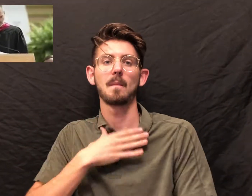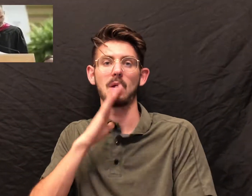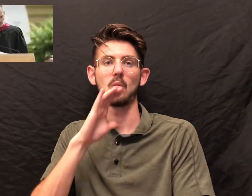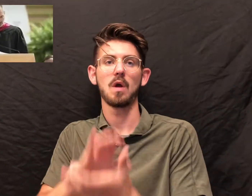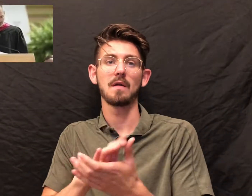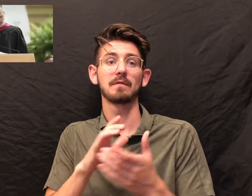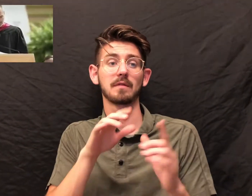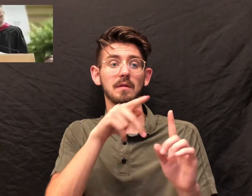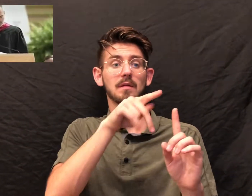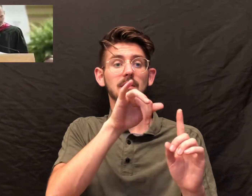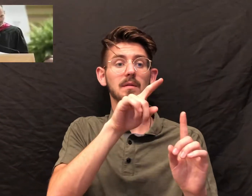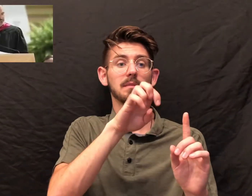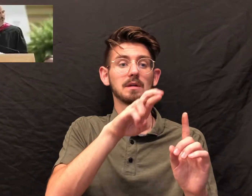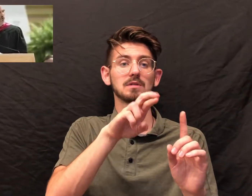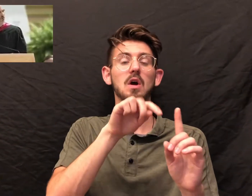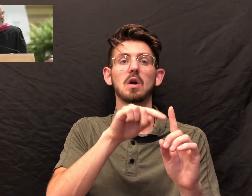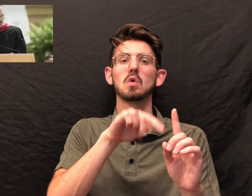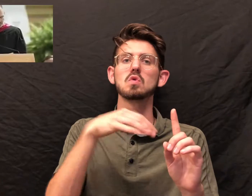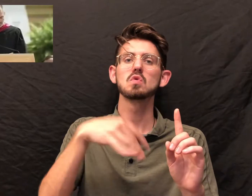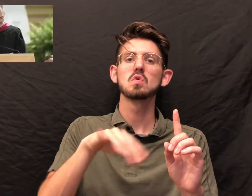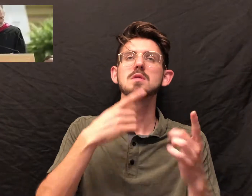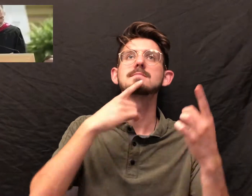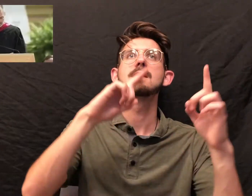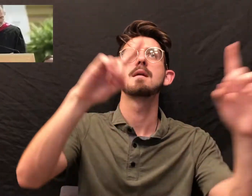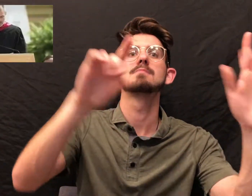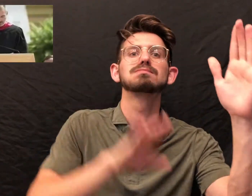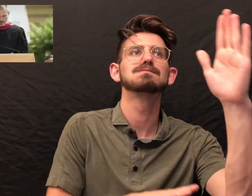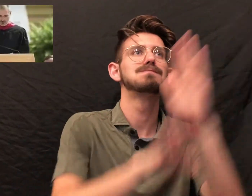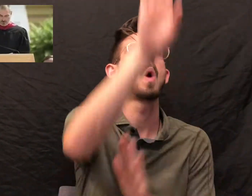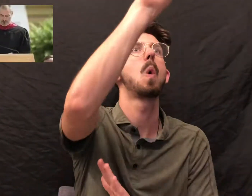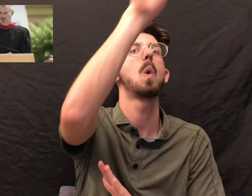now the most successful animation studio in the world.